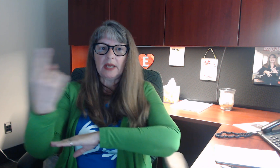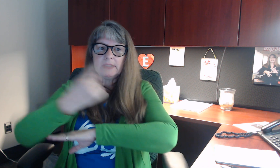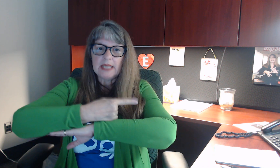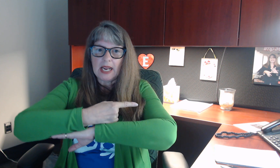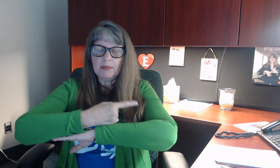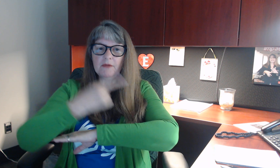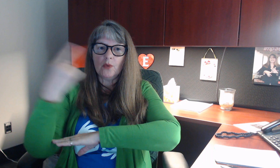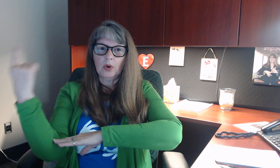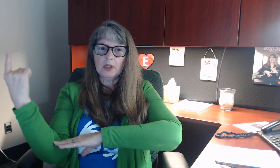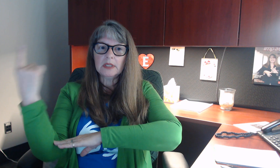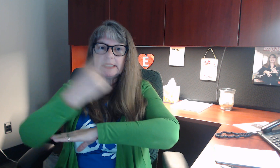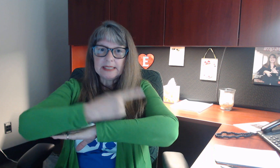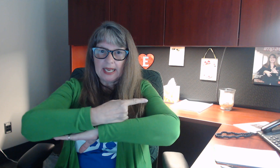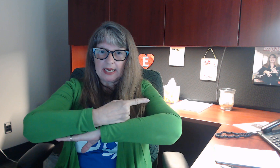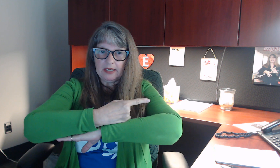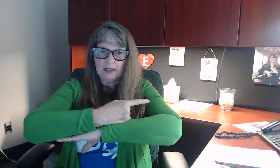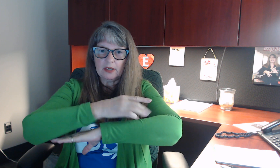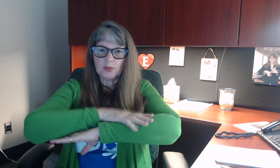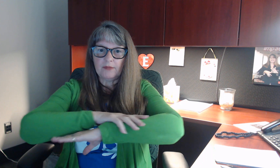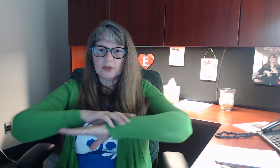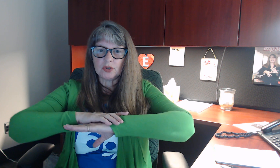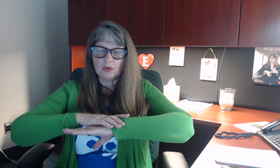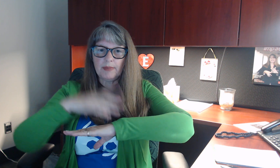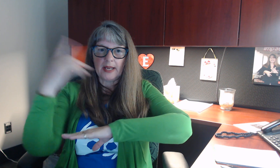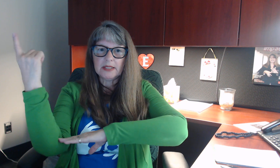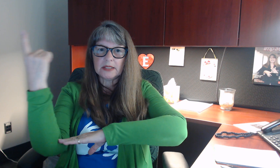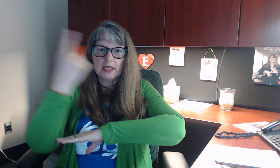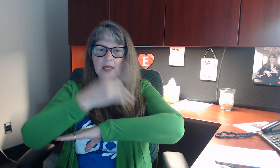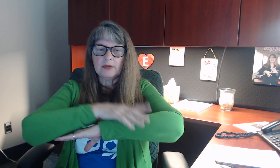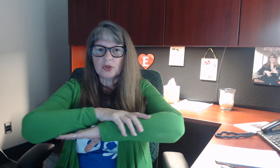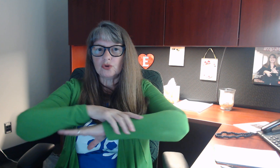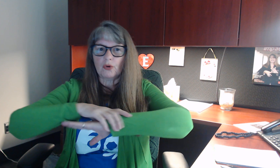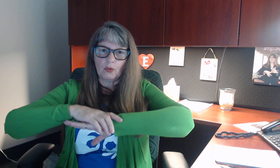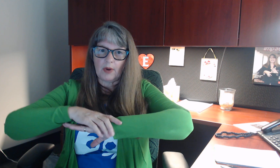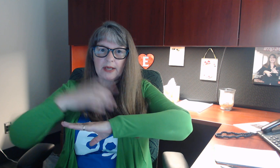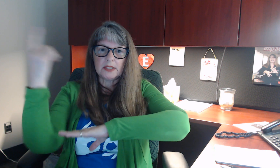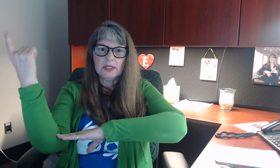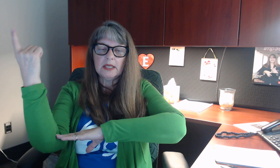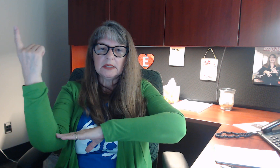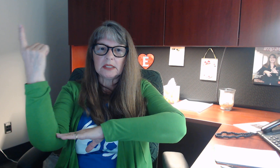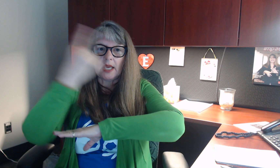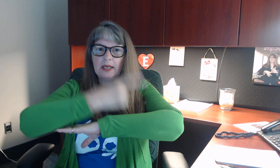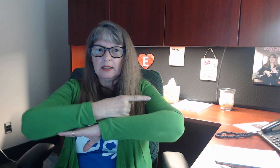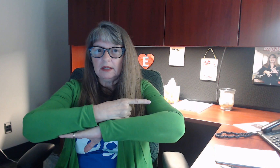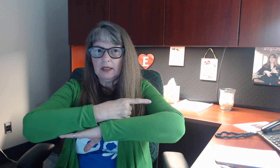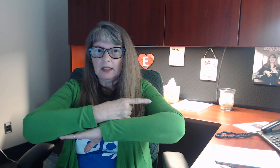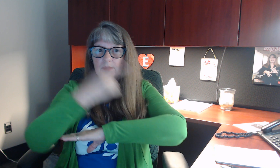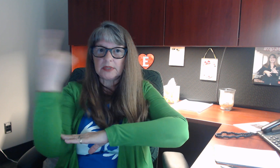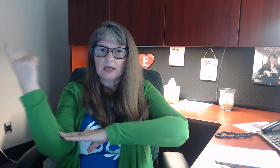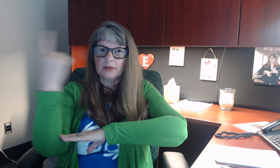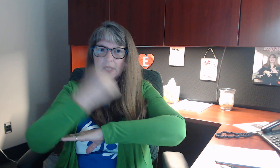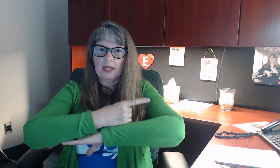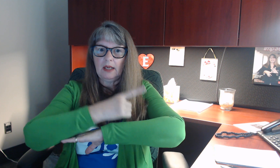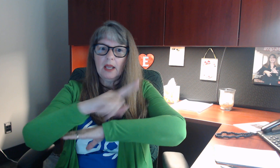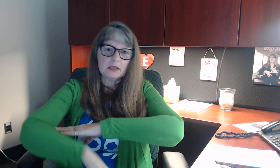day before, day, because we have this is your base, this is your horizon, the sun, and it comes down, day. Some people